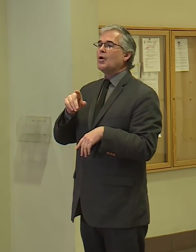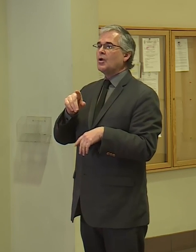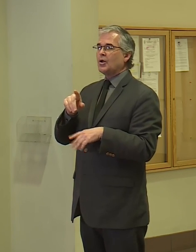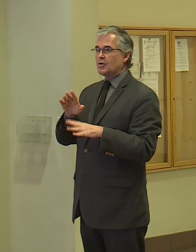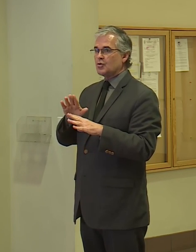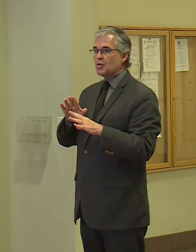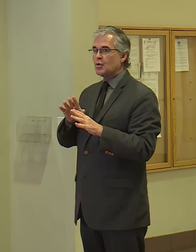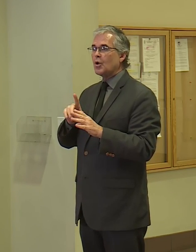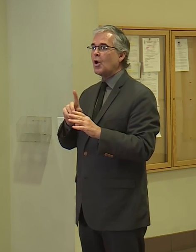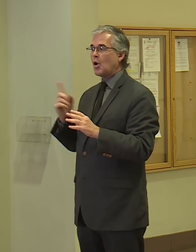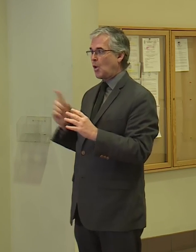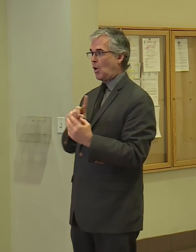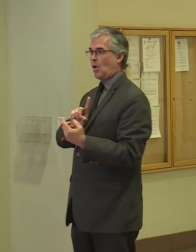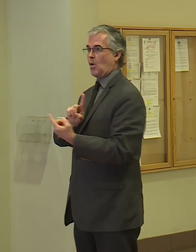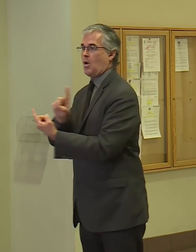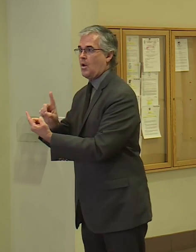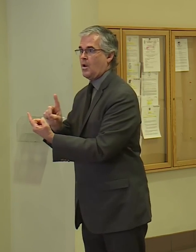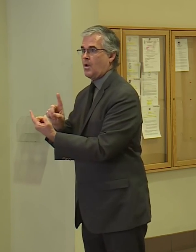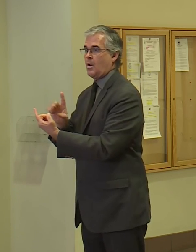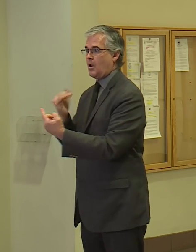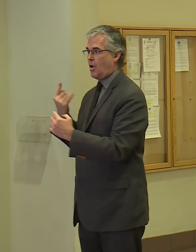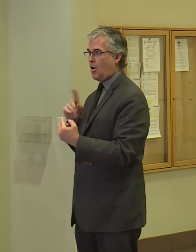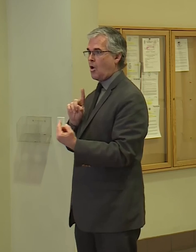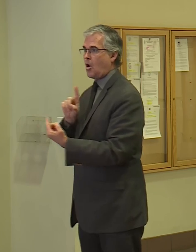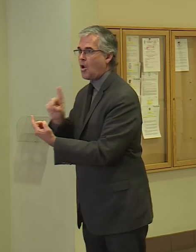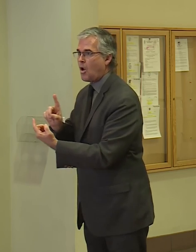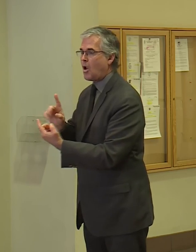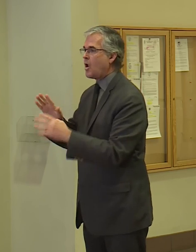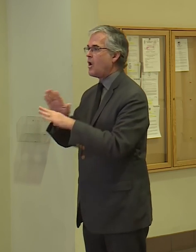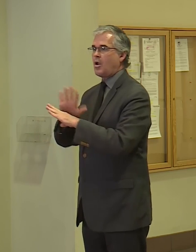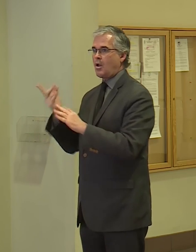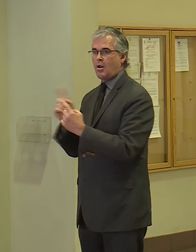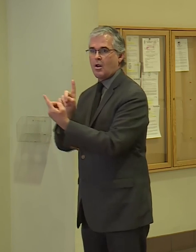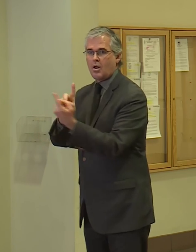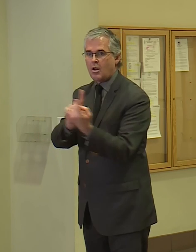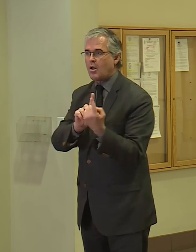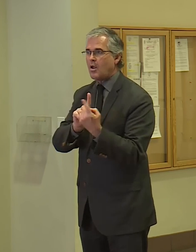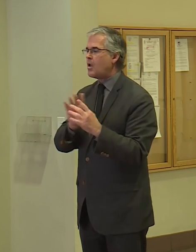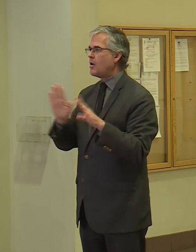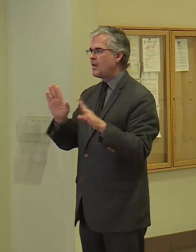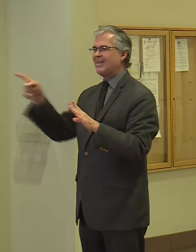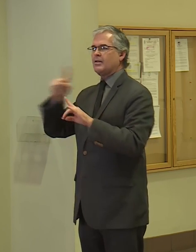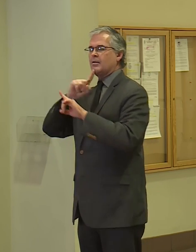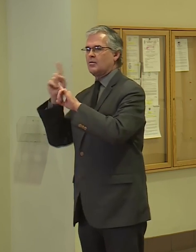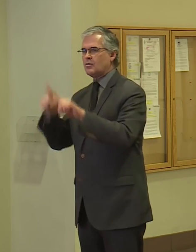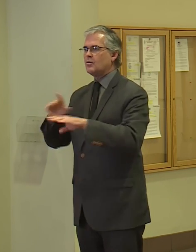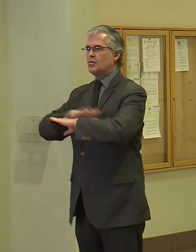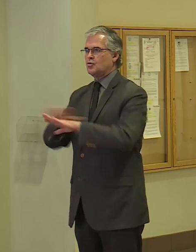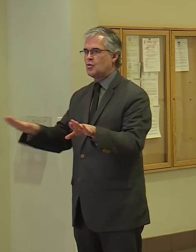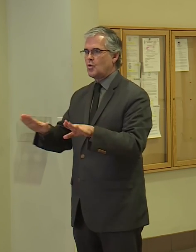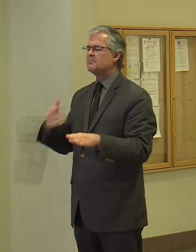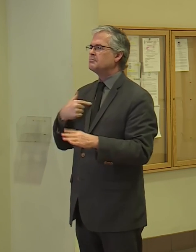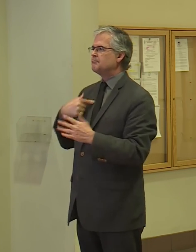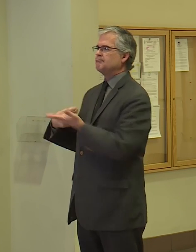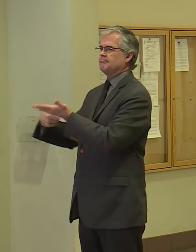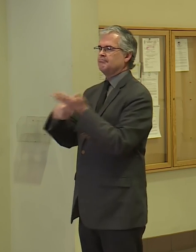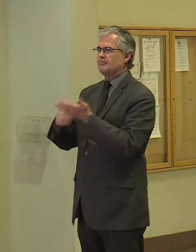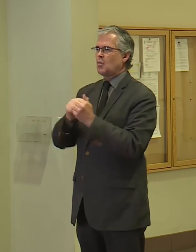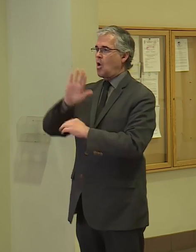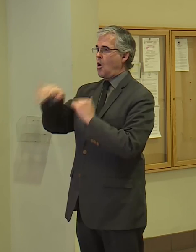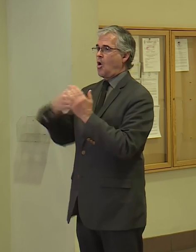out you owe it to them to listen to that direct I've spoken with the chief medical officers of all of